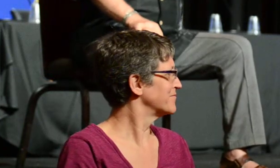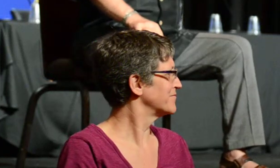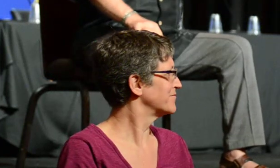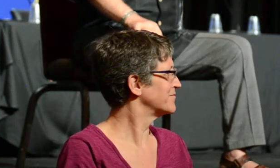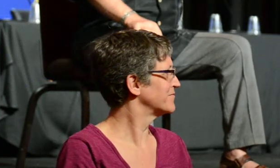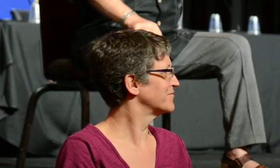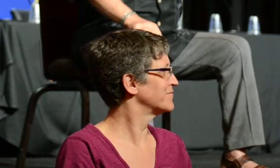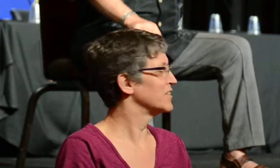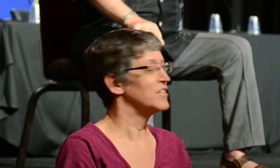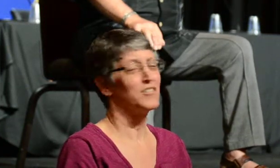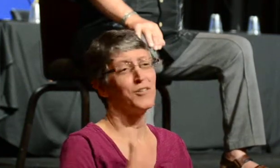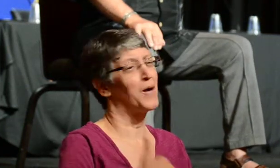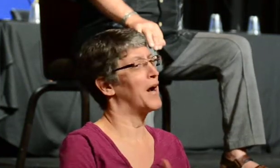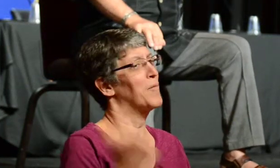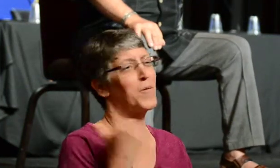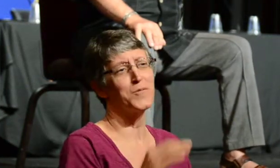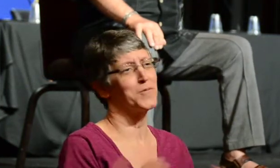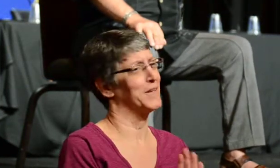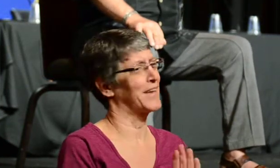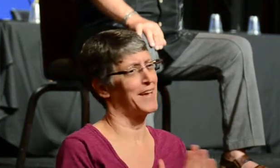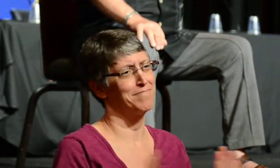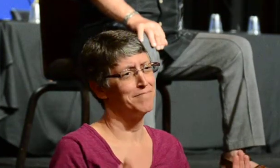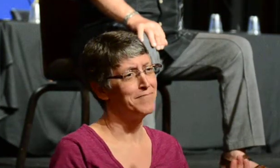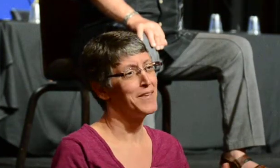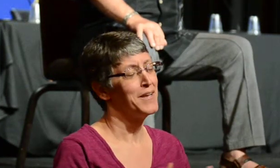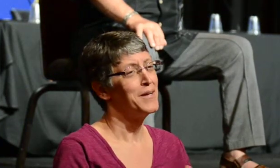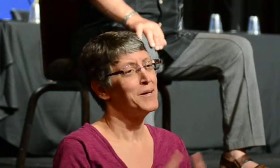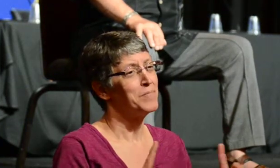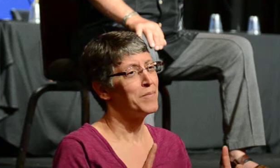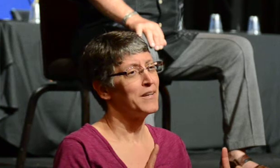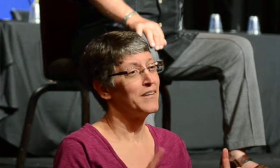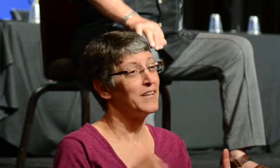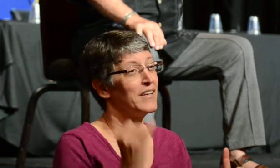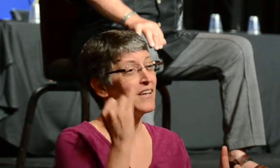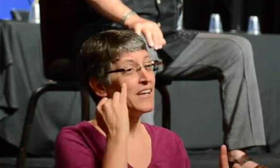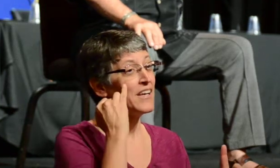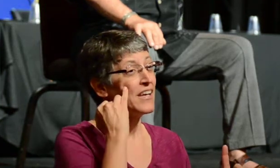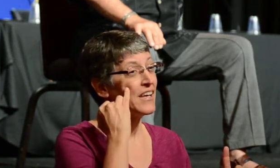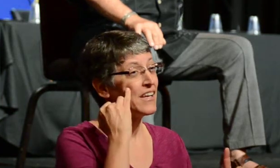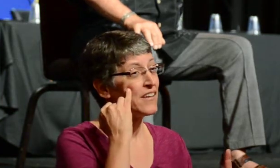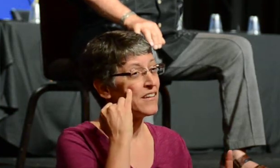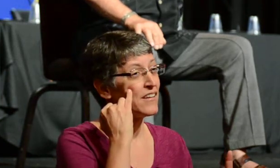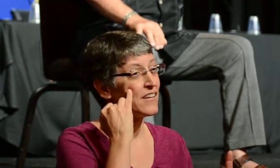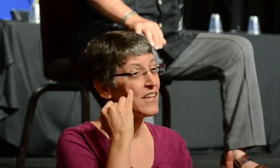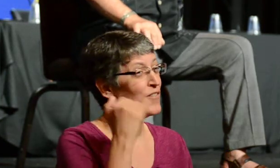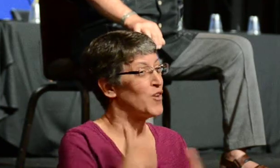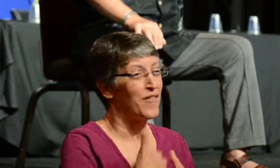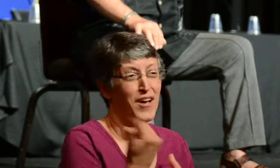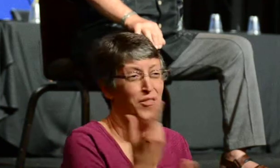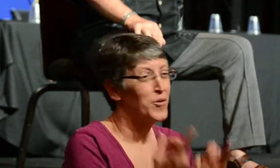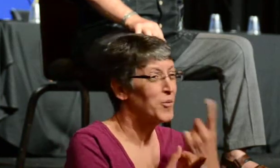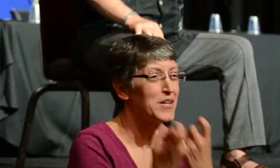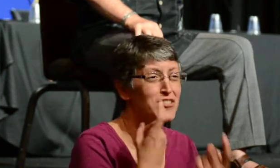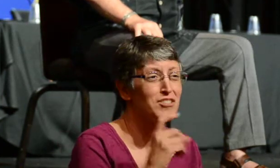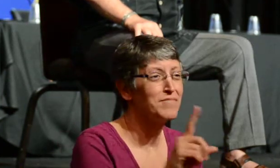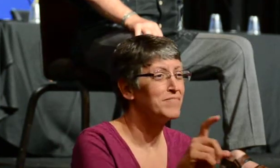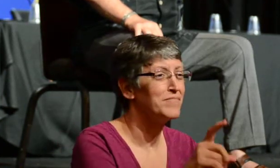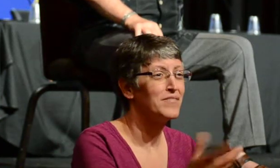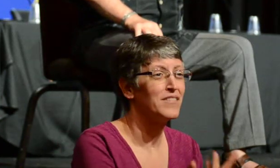So I won't do it again, but if I don't do that, have you got a question you want to ask me?